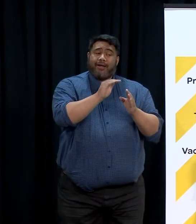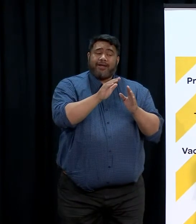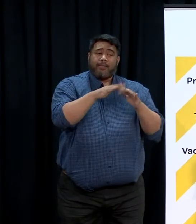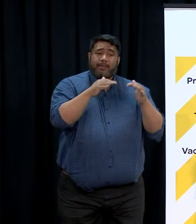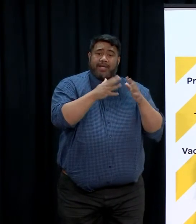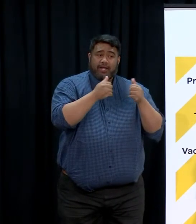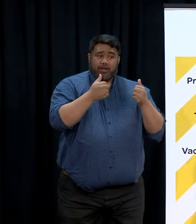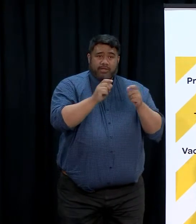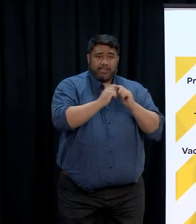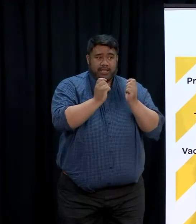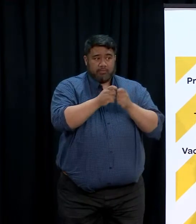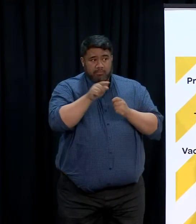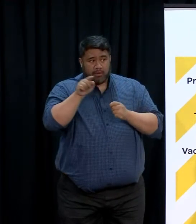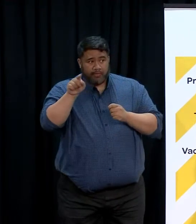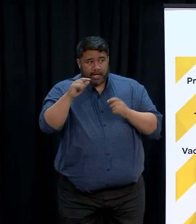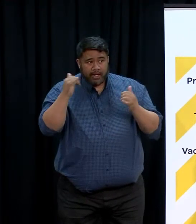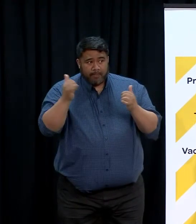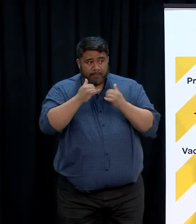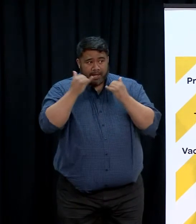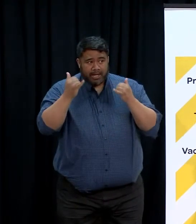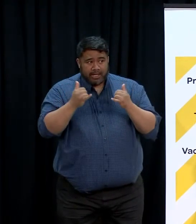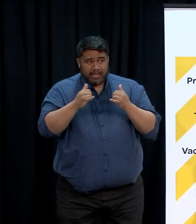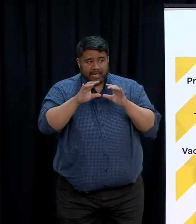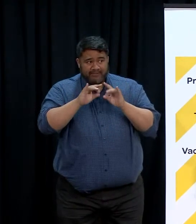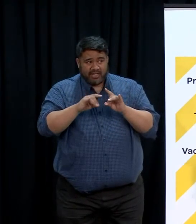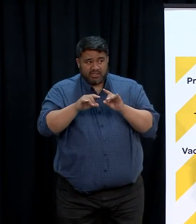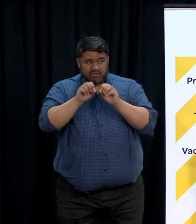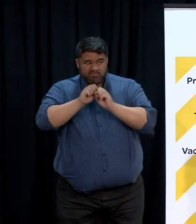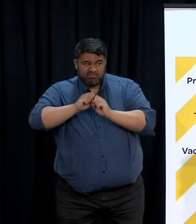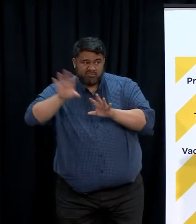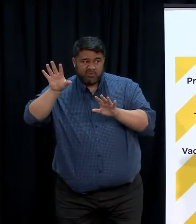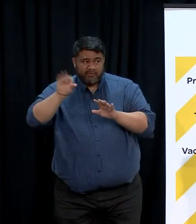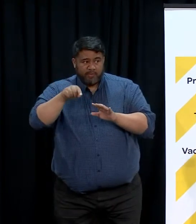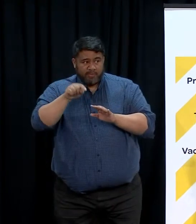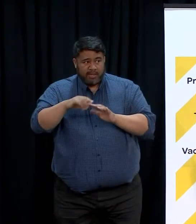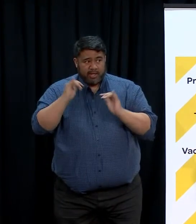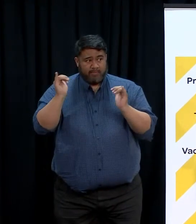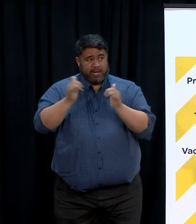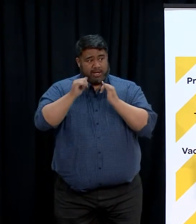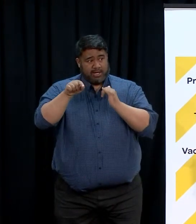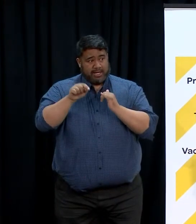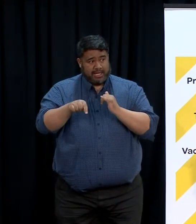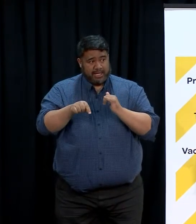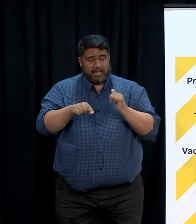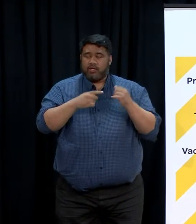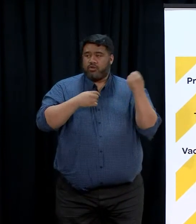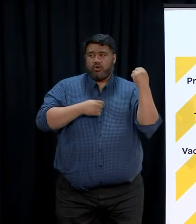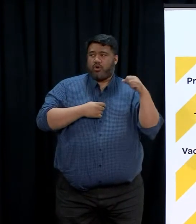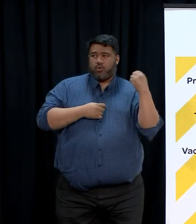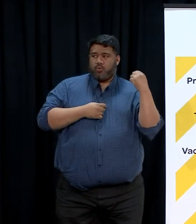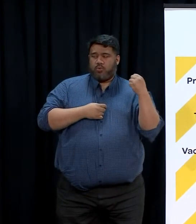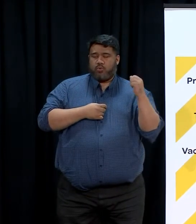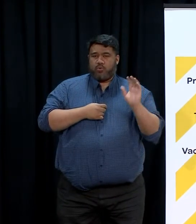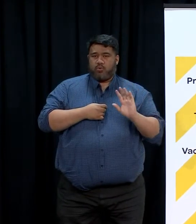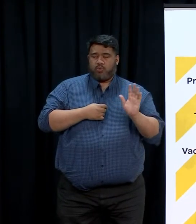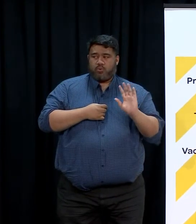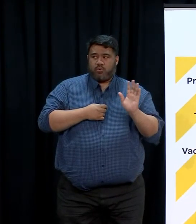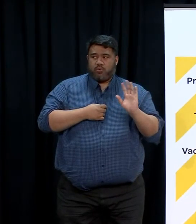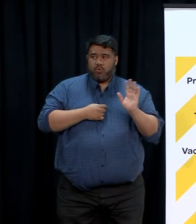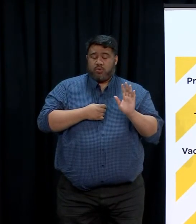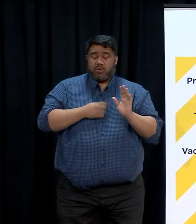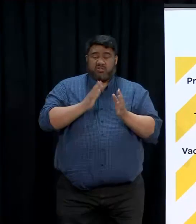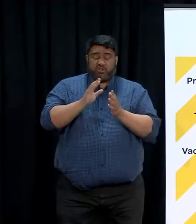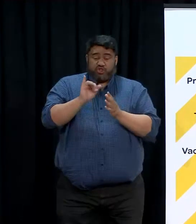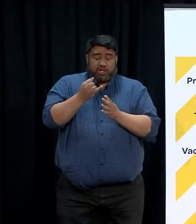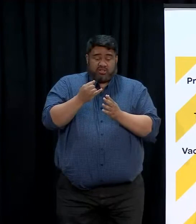suggest that there's been infection or any super spreading type event related to that party. It's certainly coincidental,